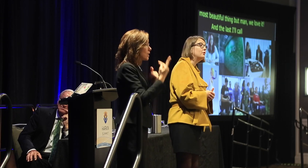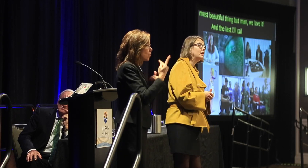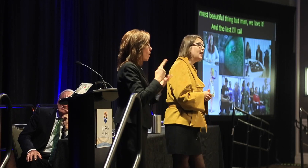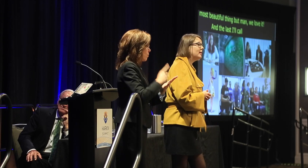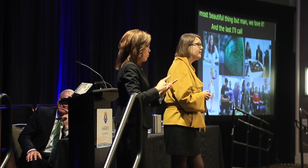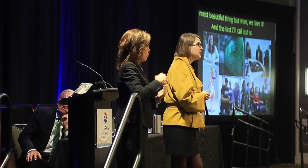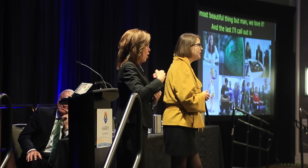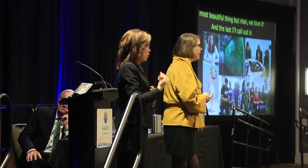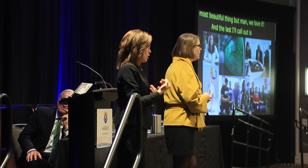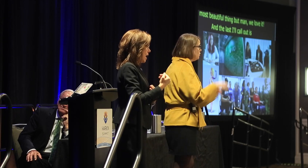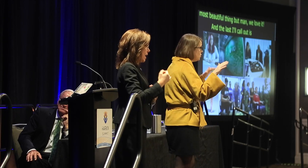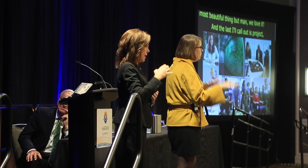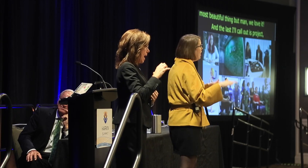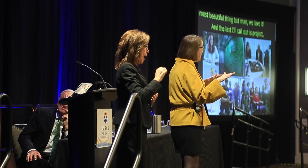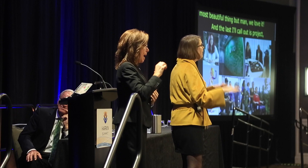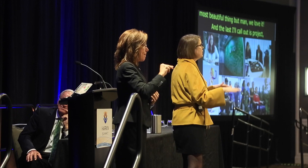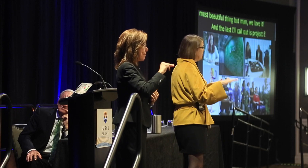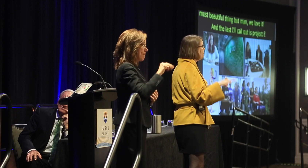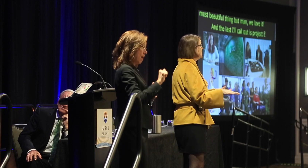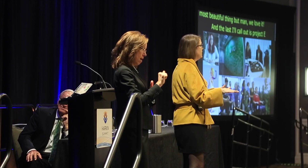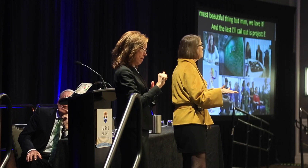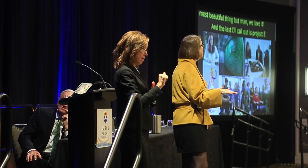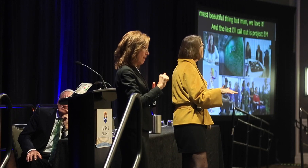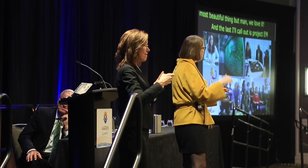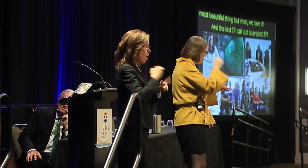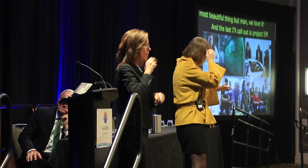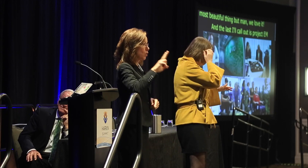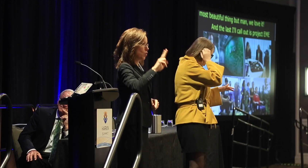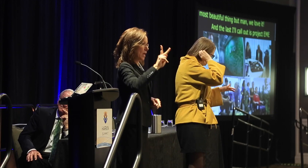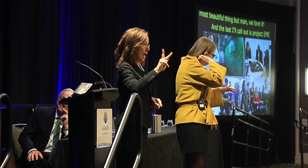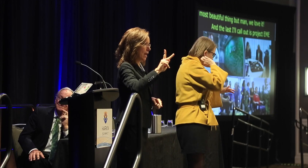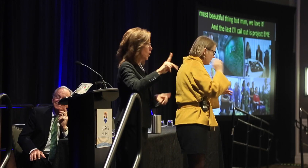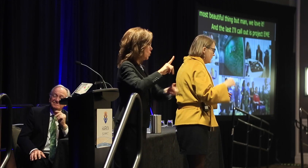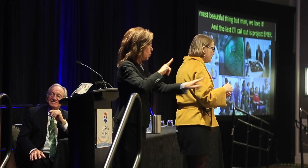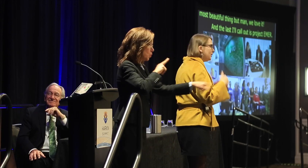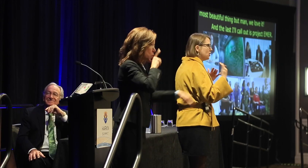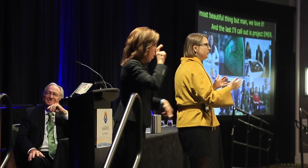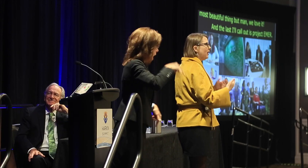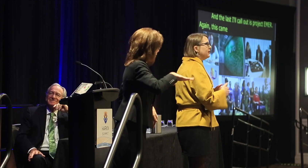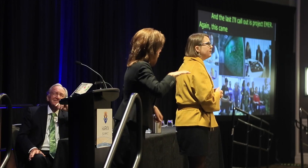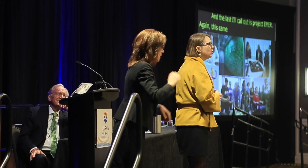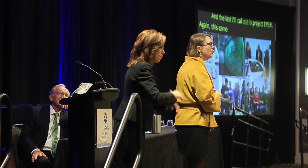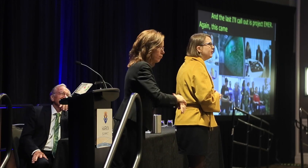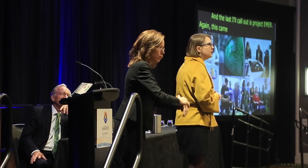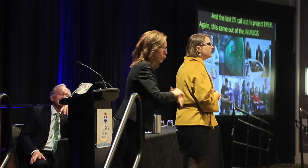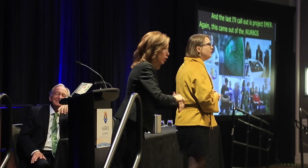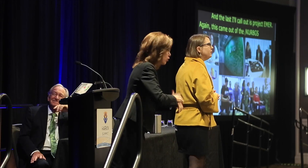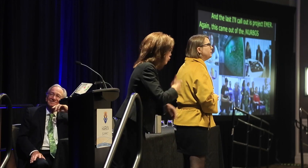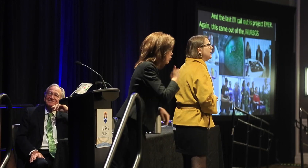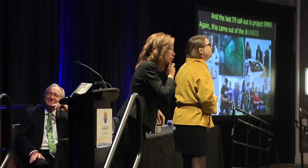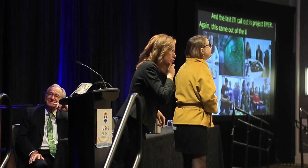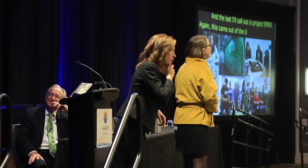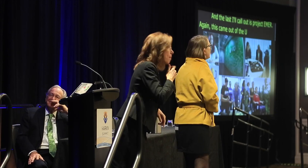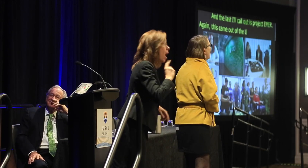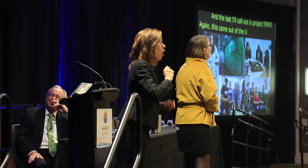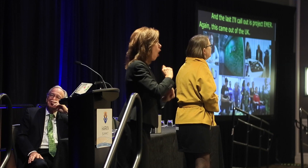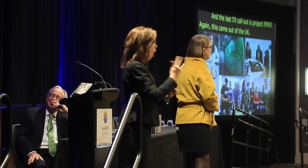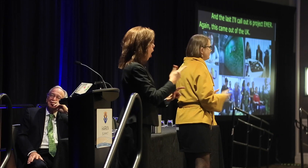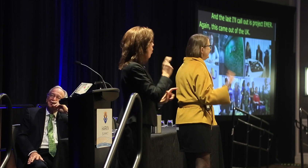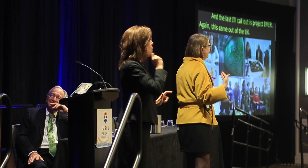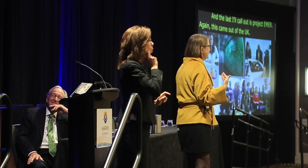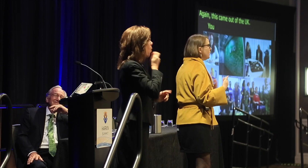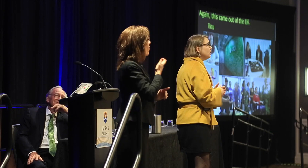Emma. Again, this one came out of the UK again. You do not have to be British. We just find that the cool things come from there.